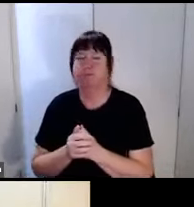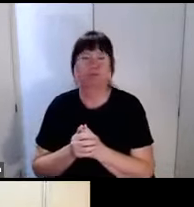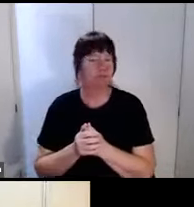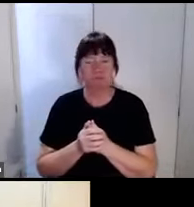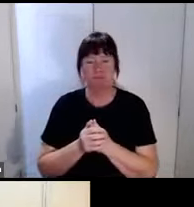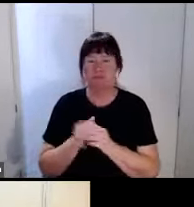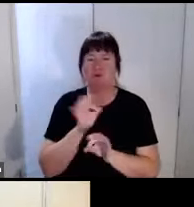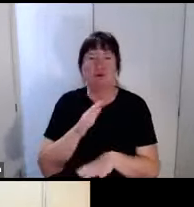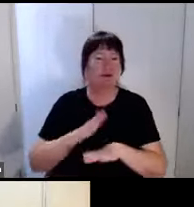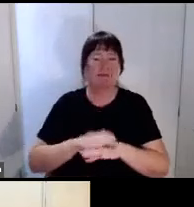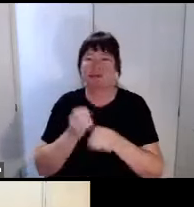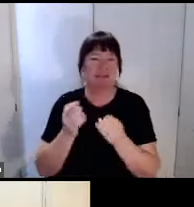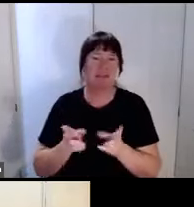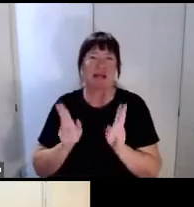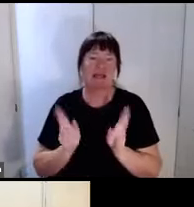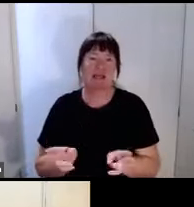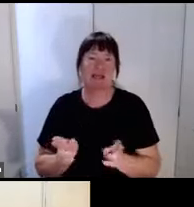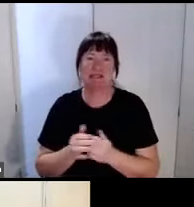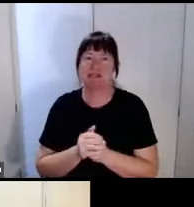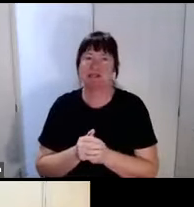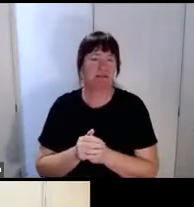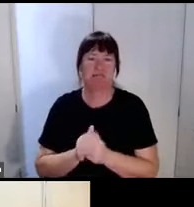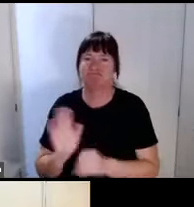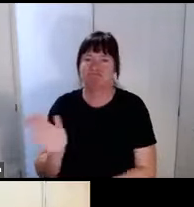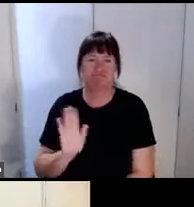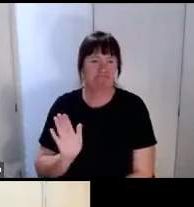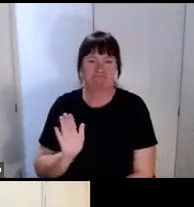start again, you know. We need to get this